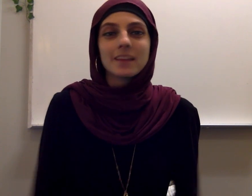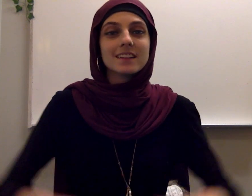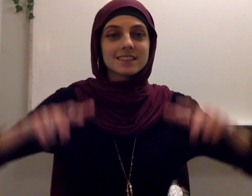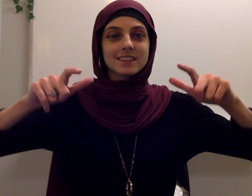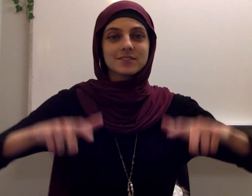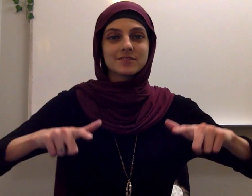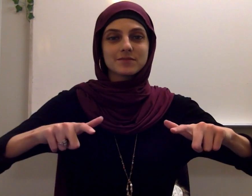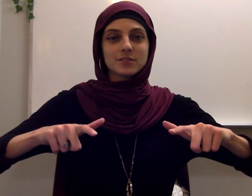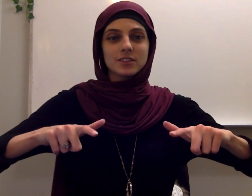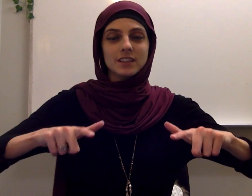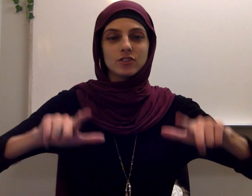Plate or dish,